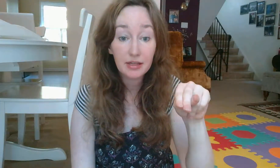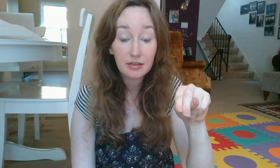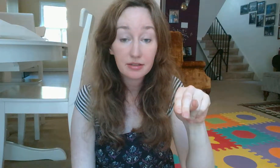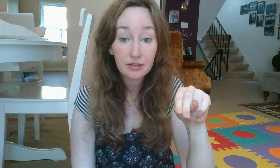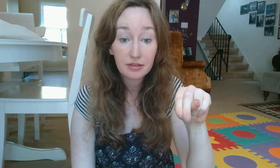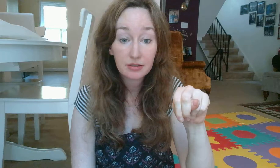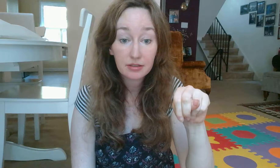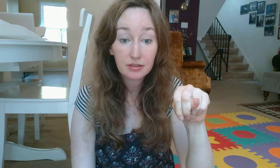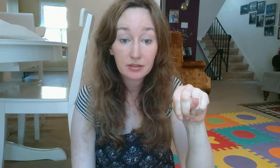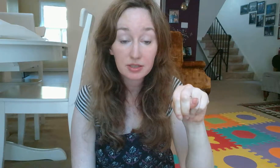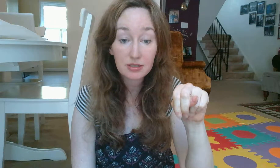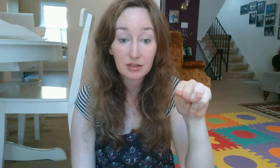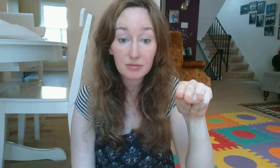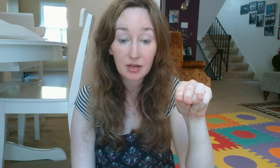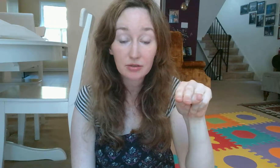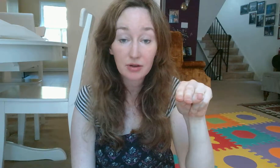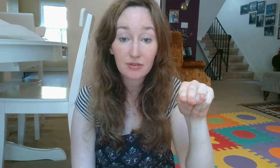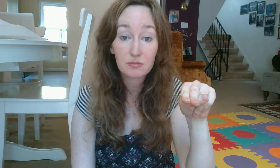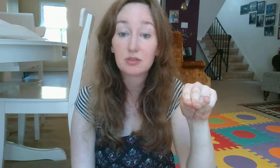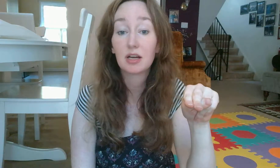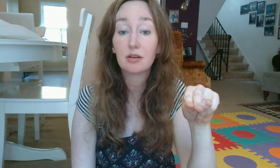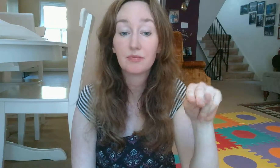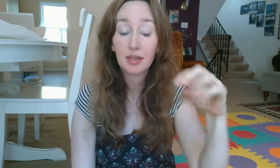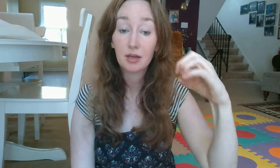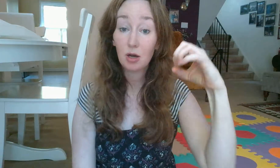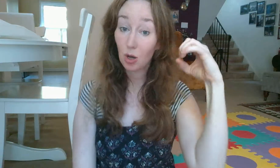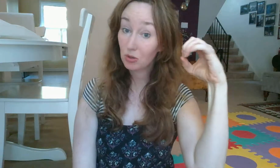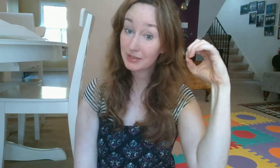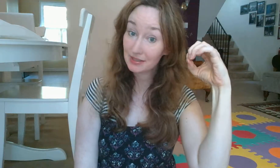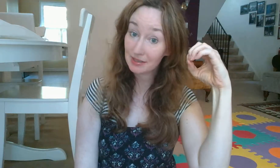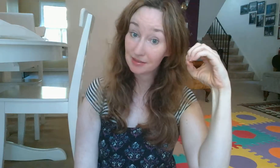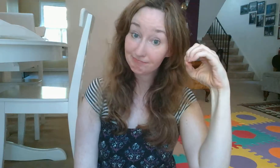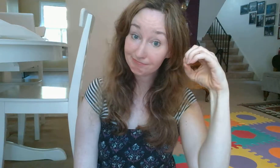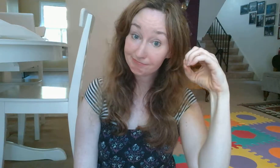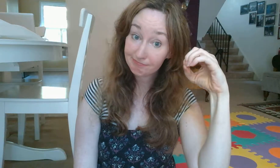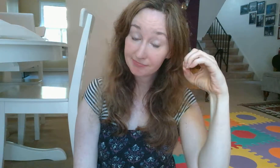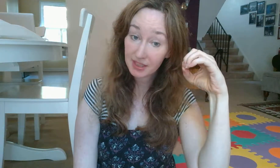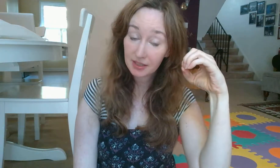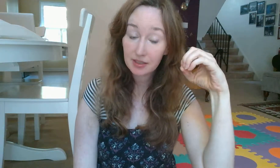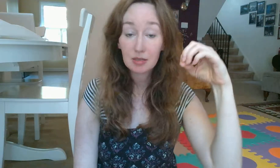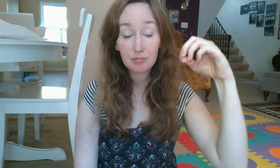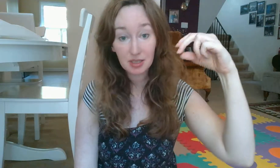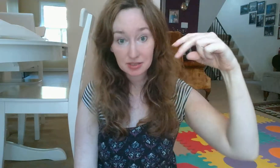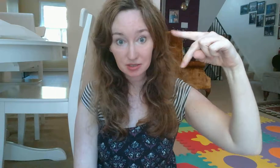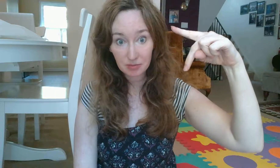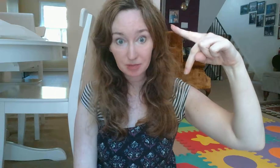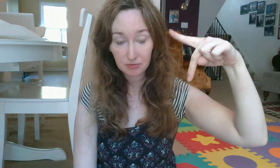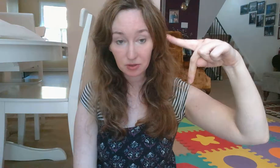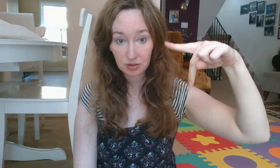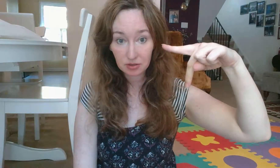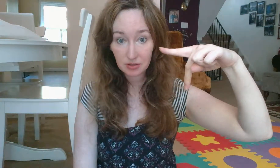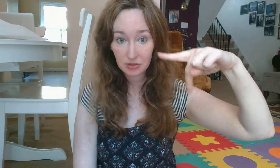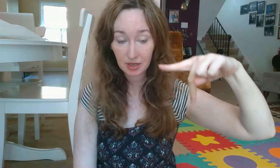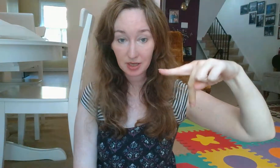N, you can tuck them down or have them straight out. O is easy. P I talked about before. So you're going to have your